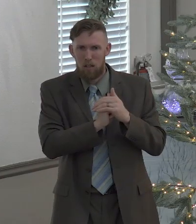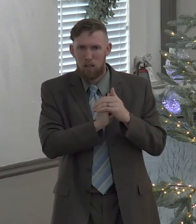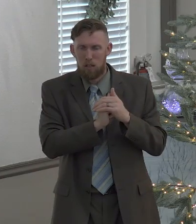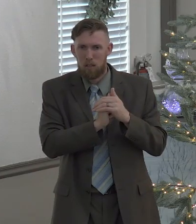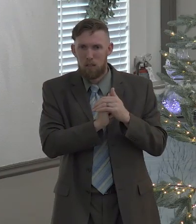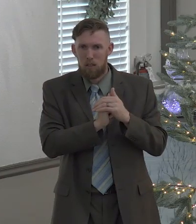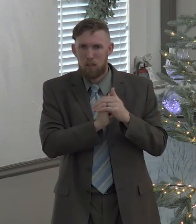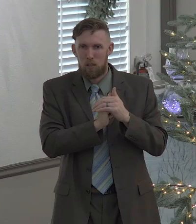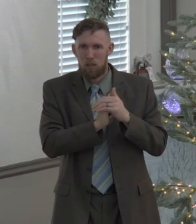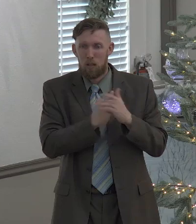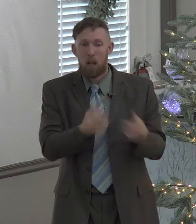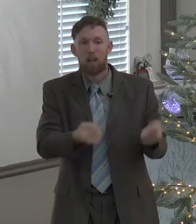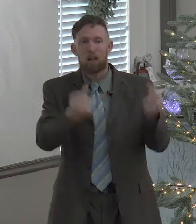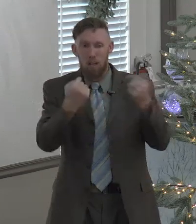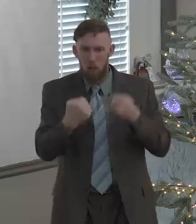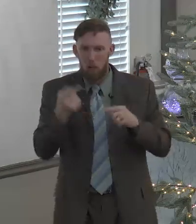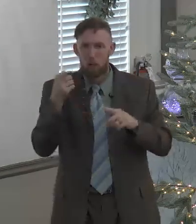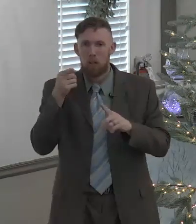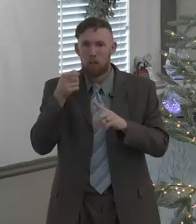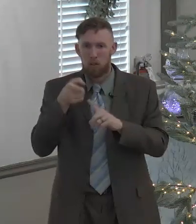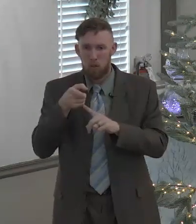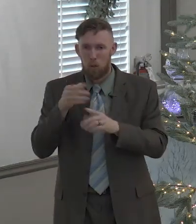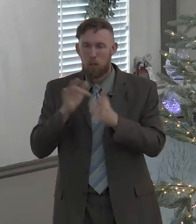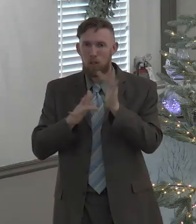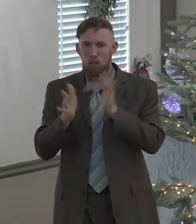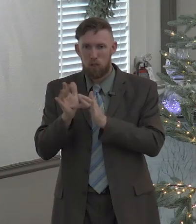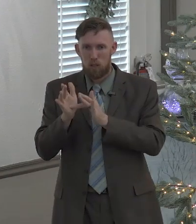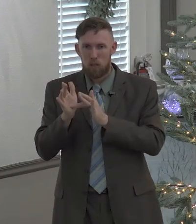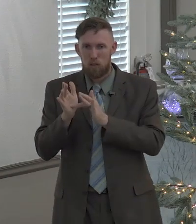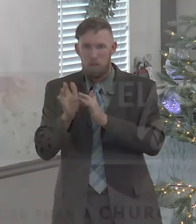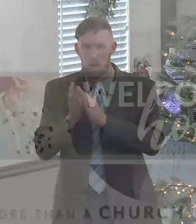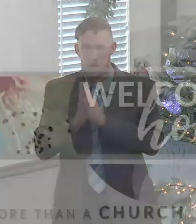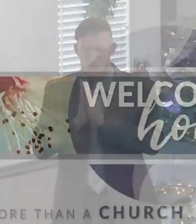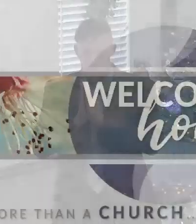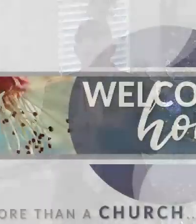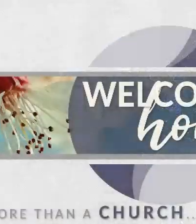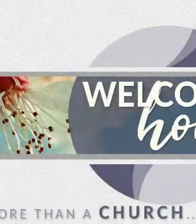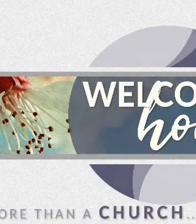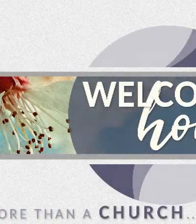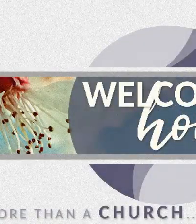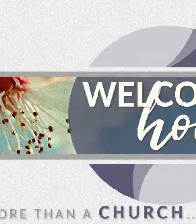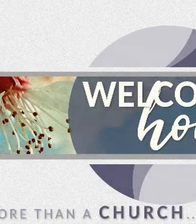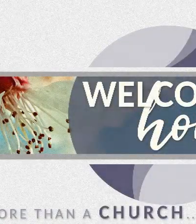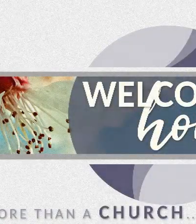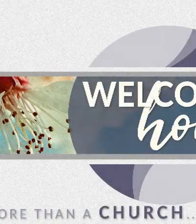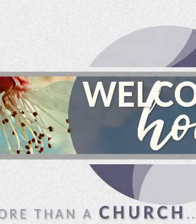you're afraid of what somebody else might think. Come to Jesus.